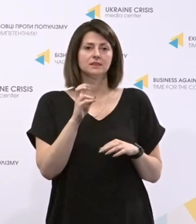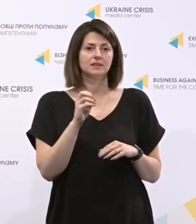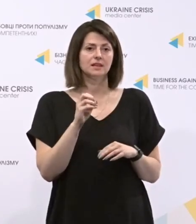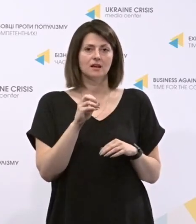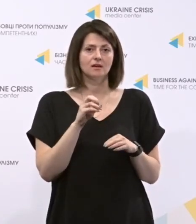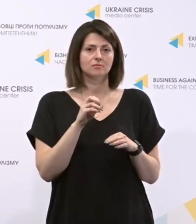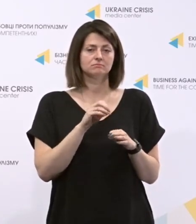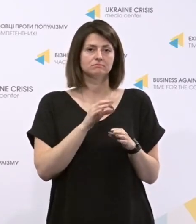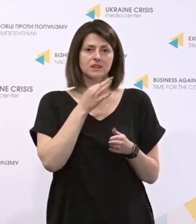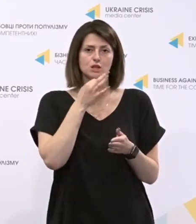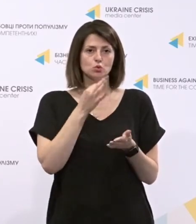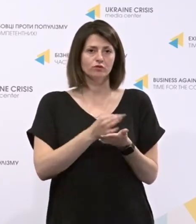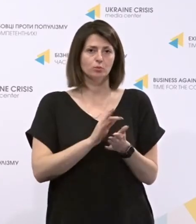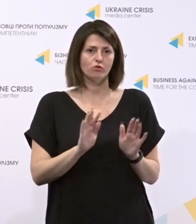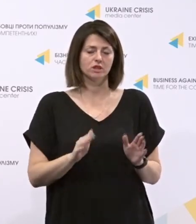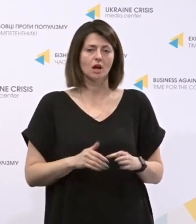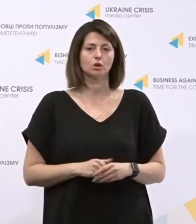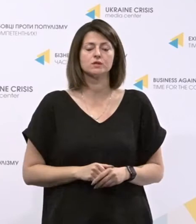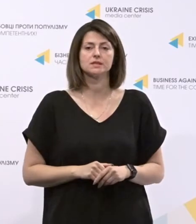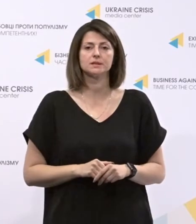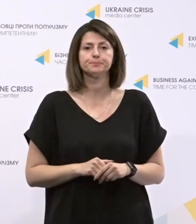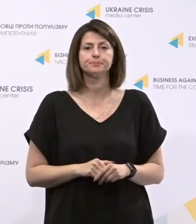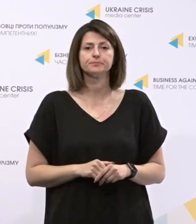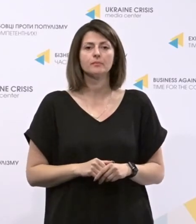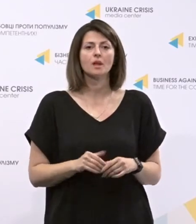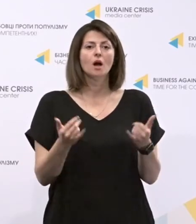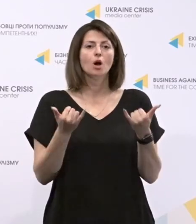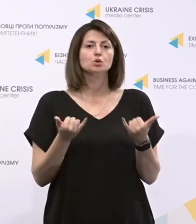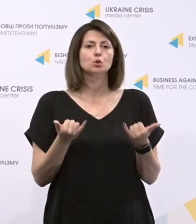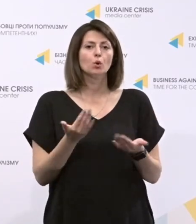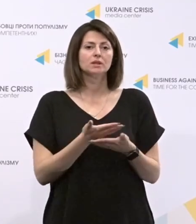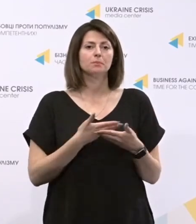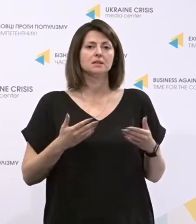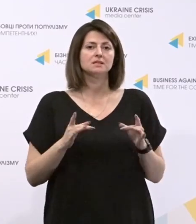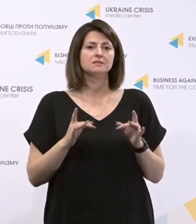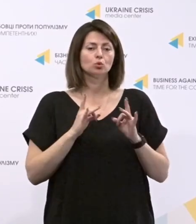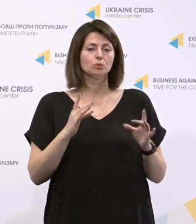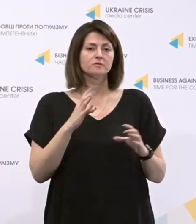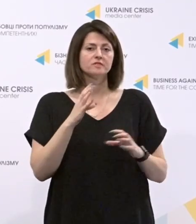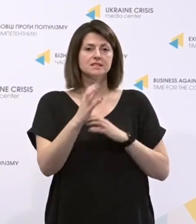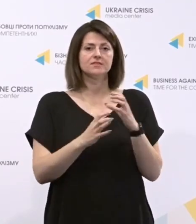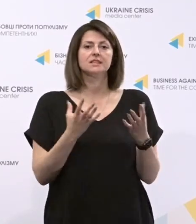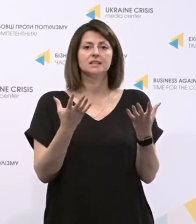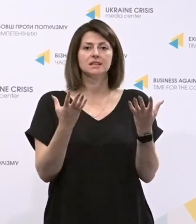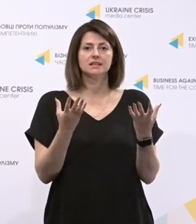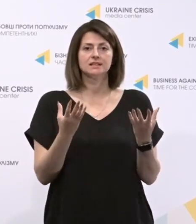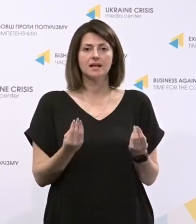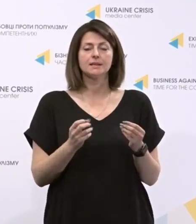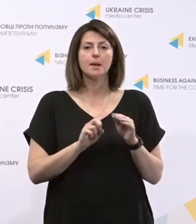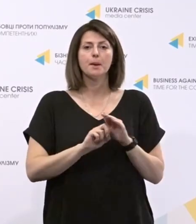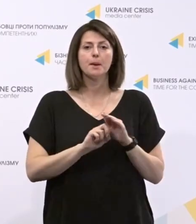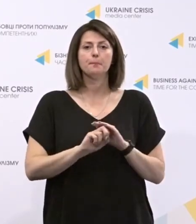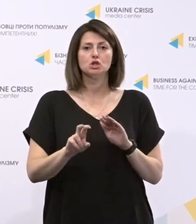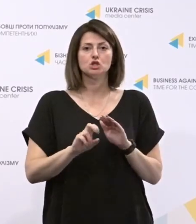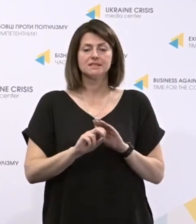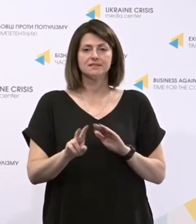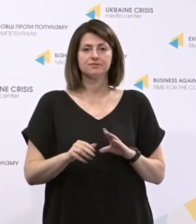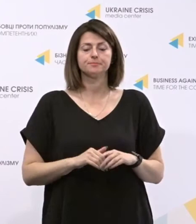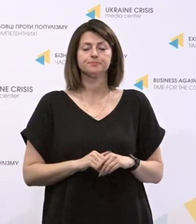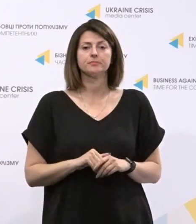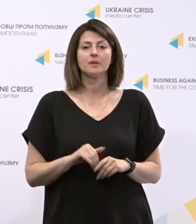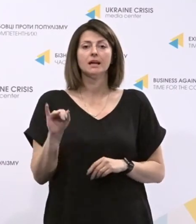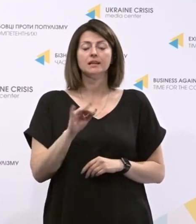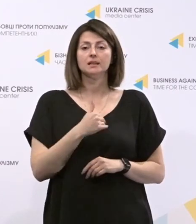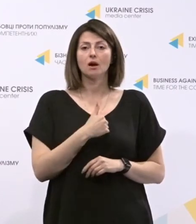Today, we commemorate World Refugee Day, and we are reminded of the hundreds of thousands of refugees who have left